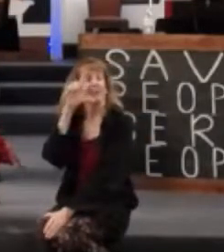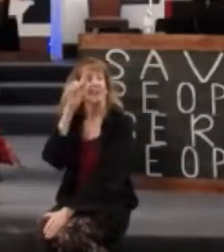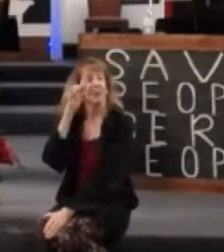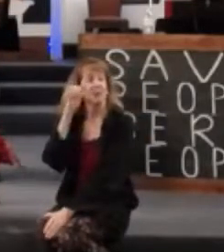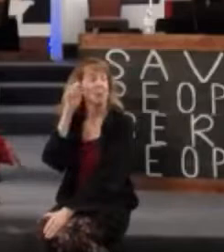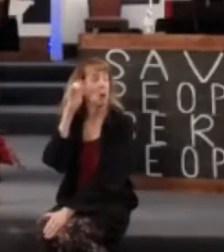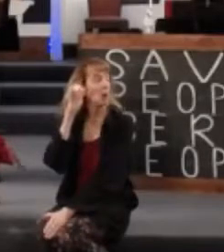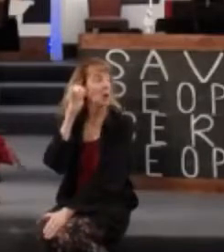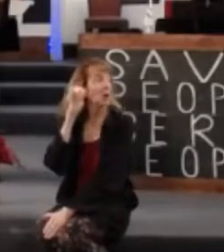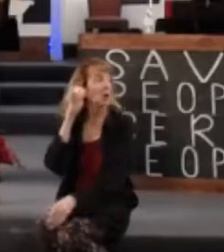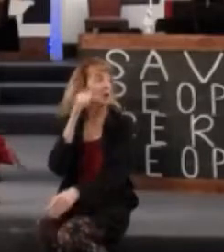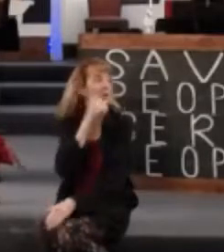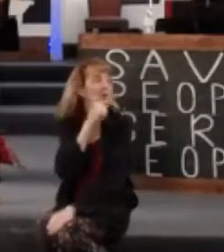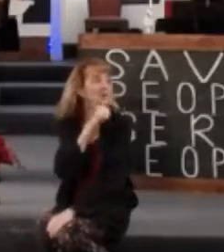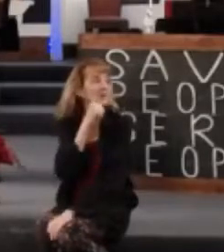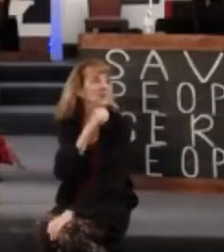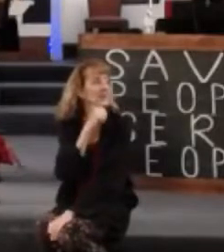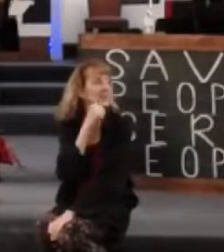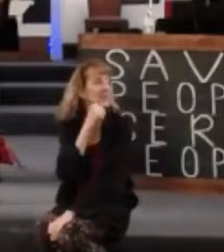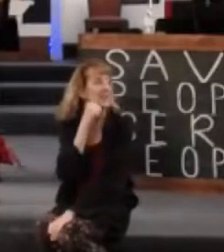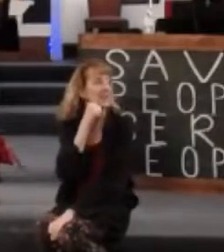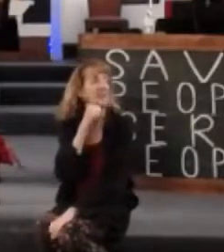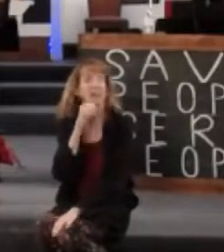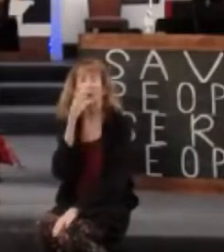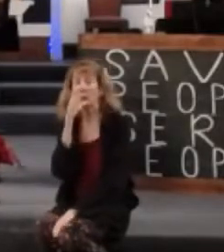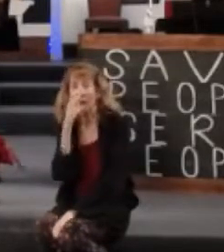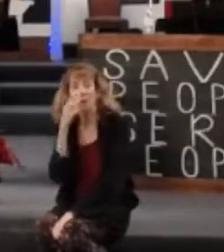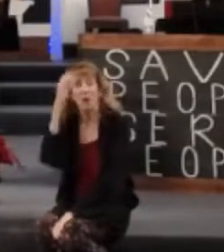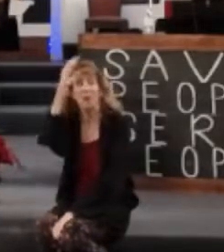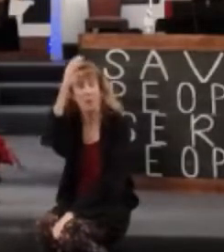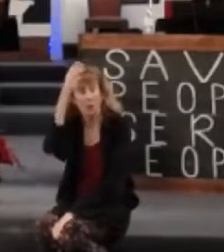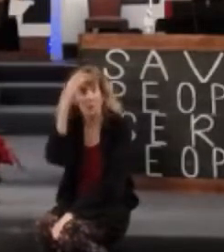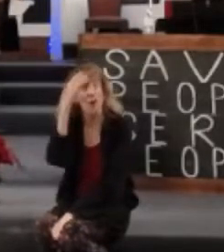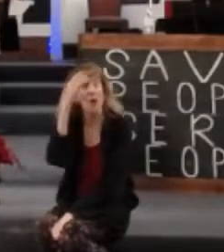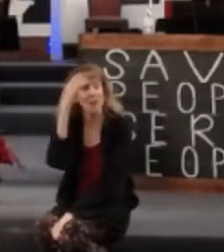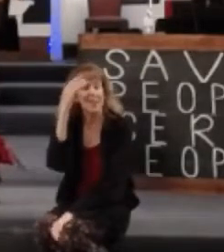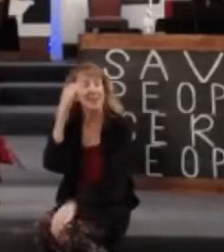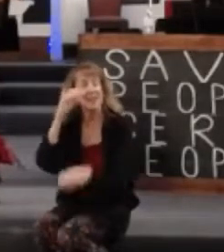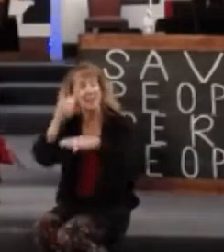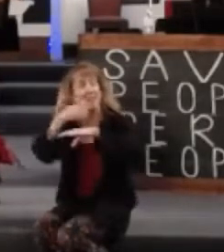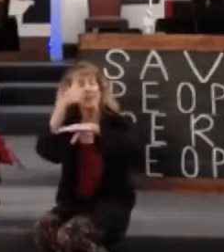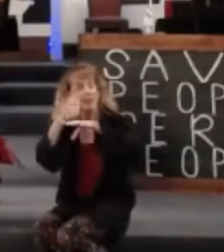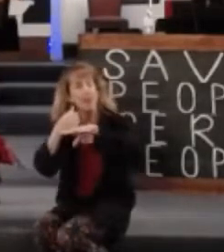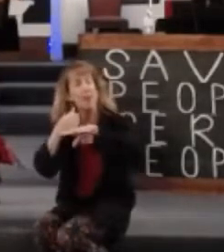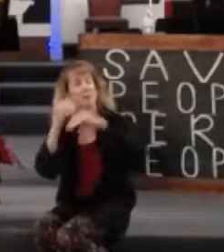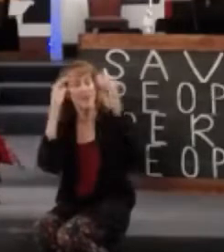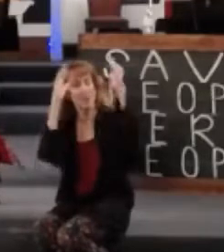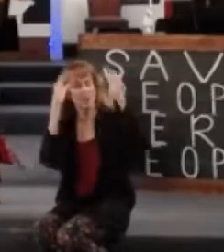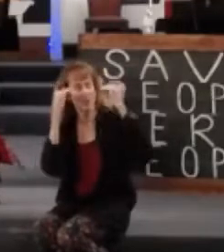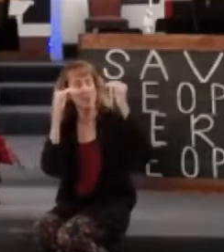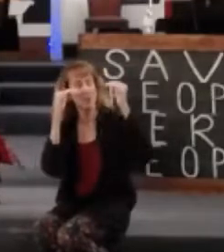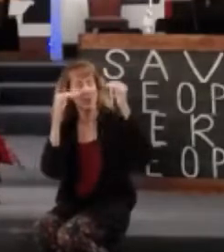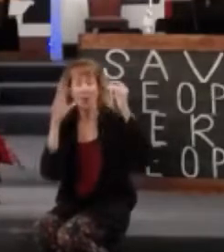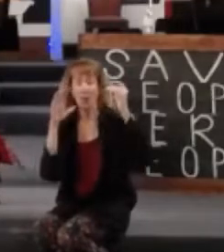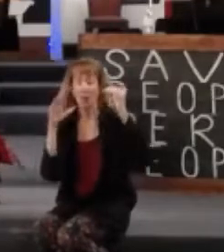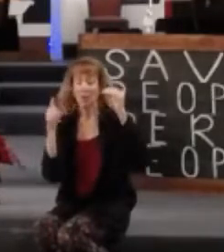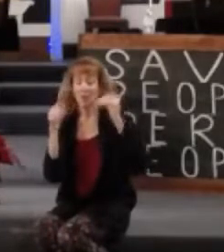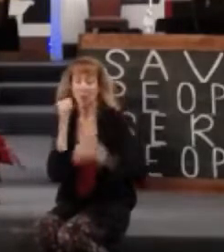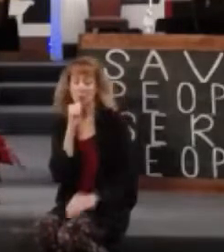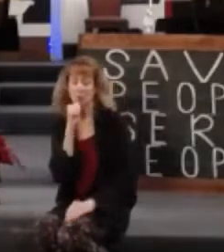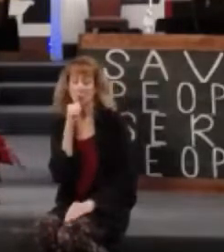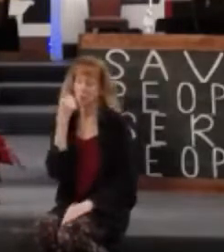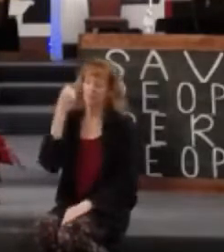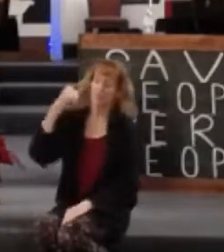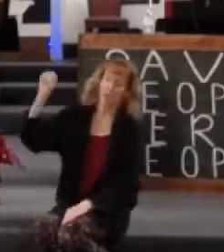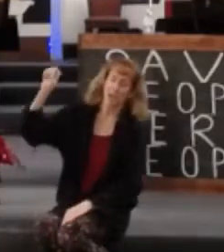generations in the Gilmore Girls, where the grandparents set impossible expectations that their daughter rebelled against, and the father of